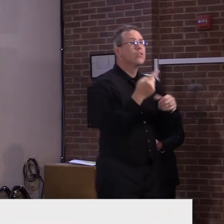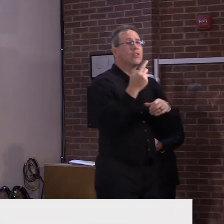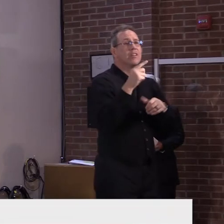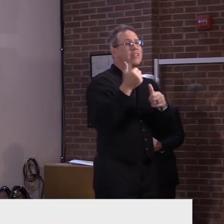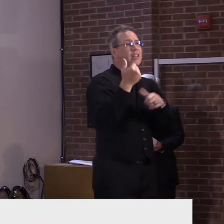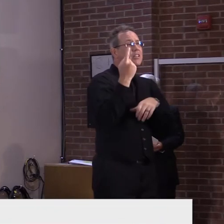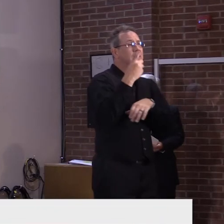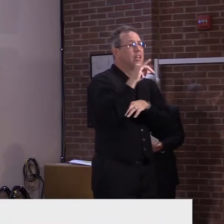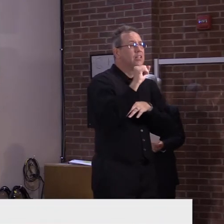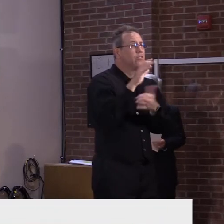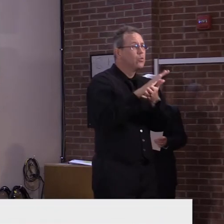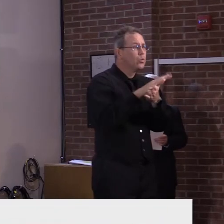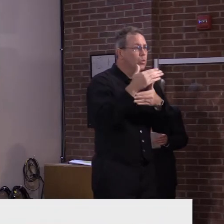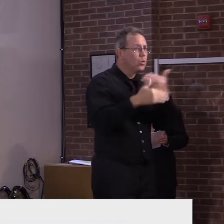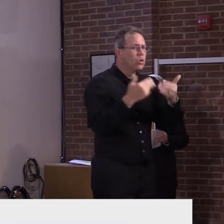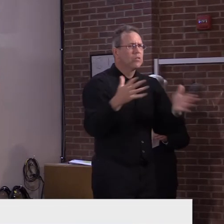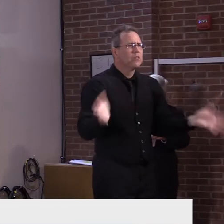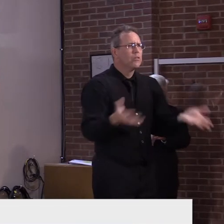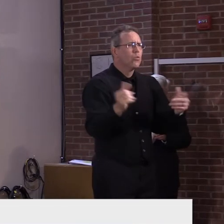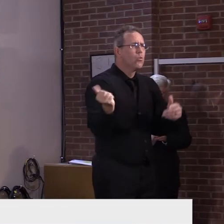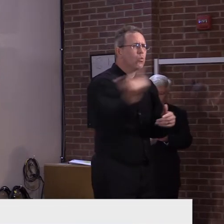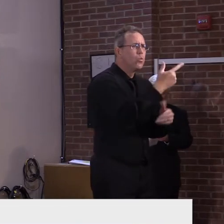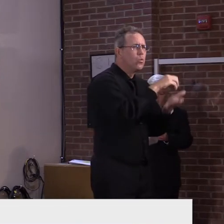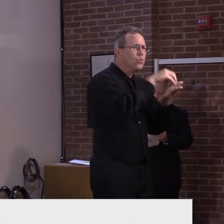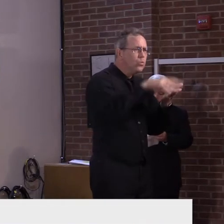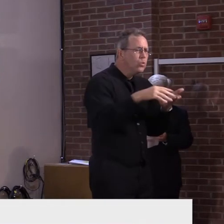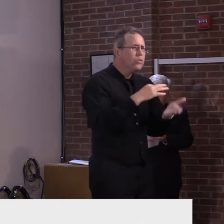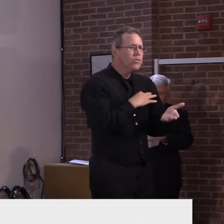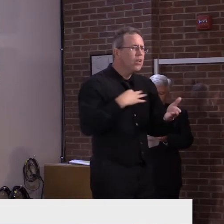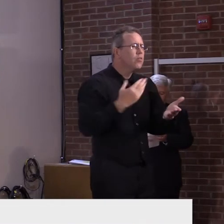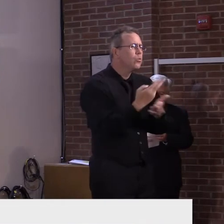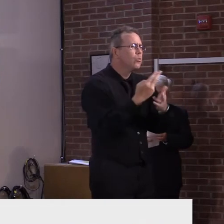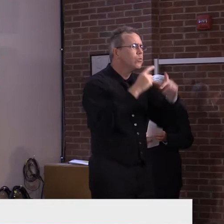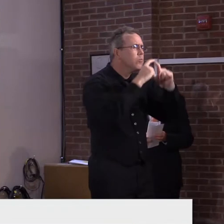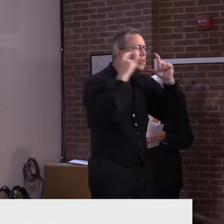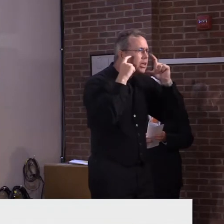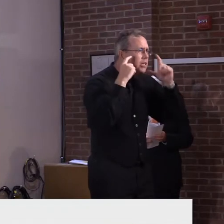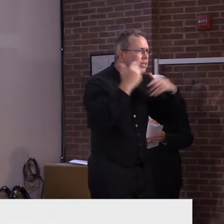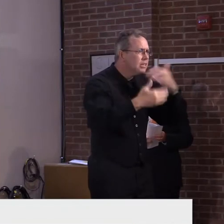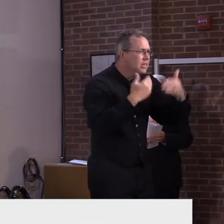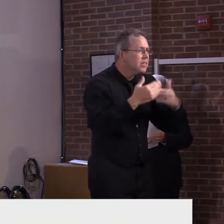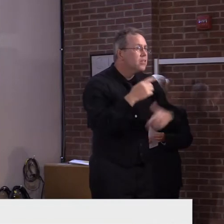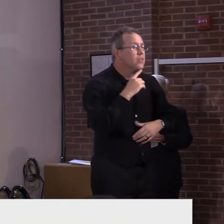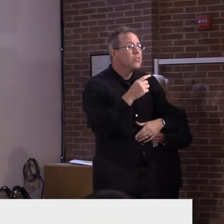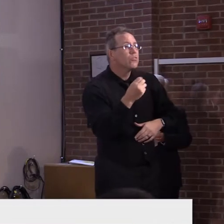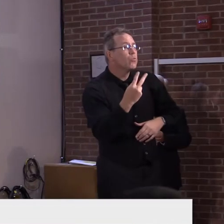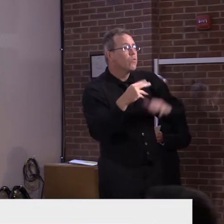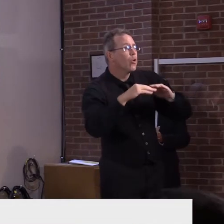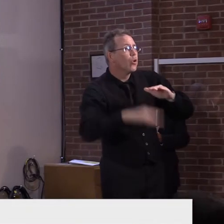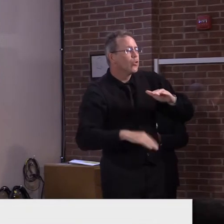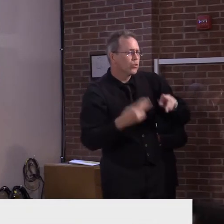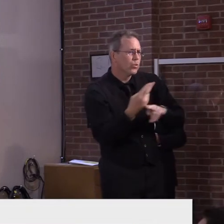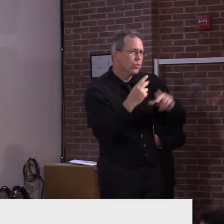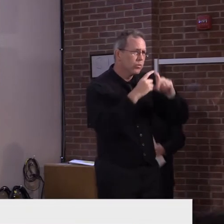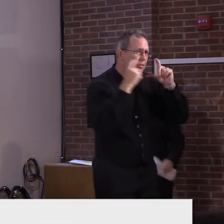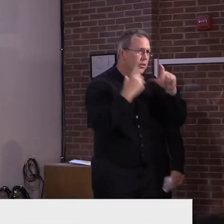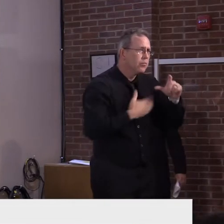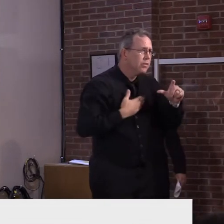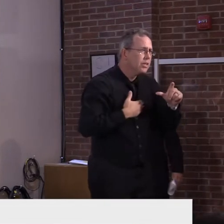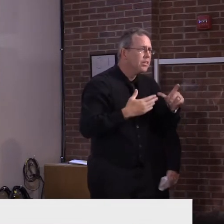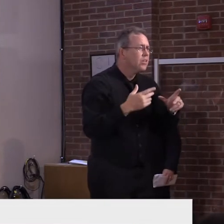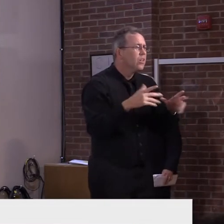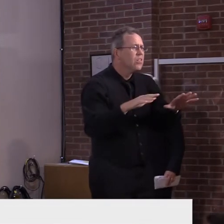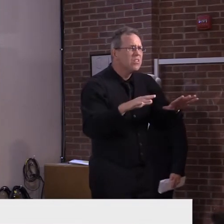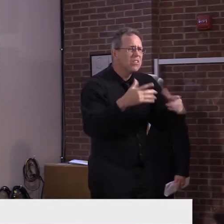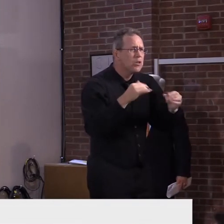continue to require masks for those under the age 12 in schools with low vaccination rates. As far as I know, only one district in the